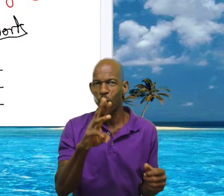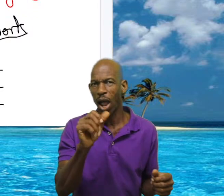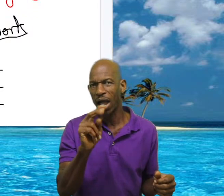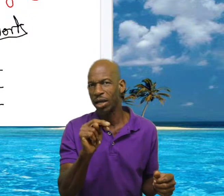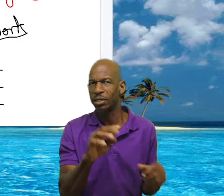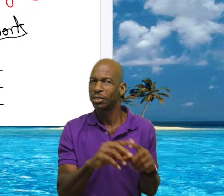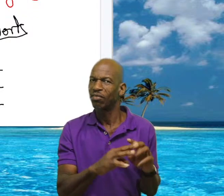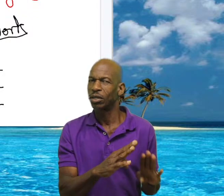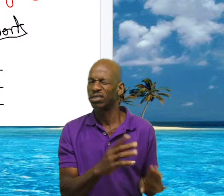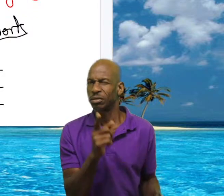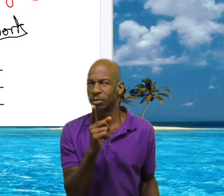you're going to use a different word